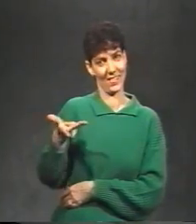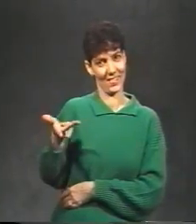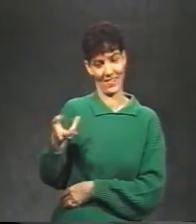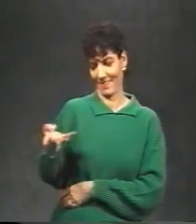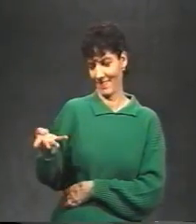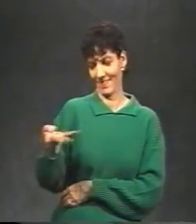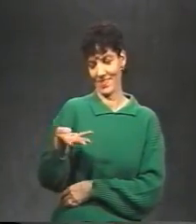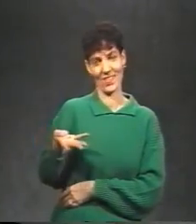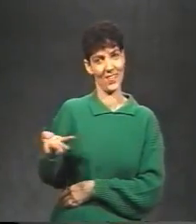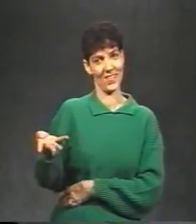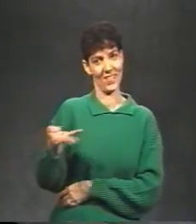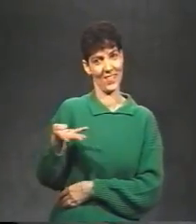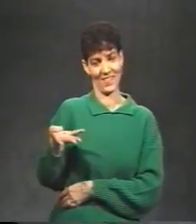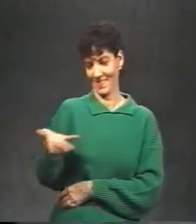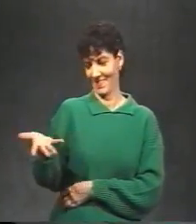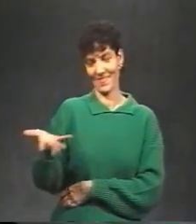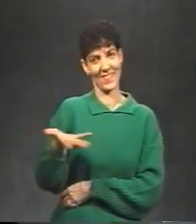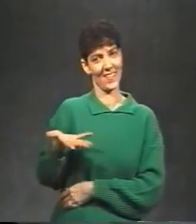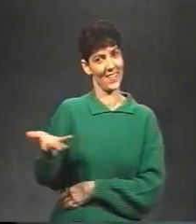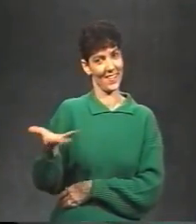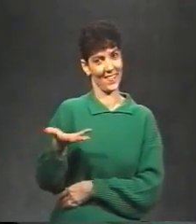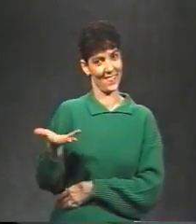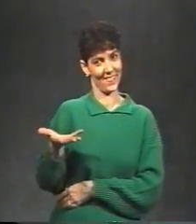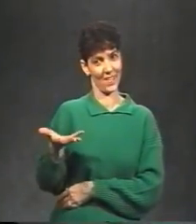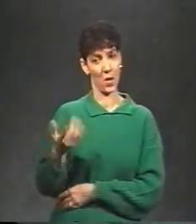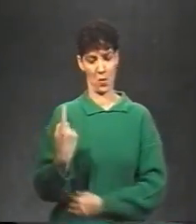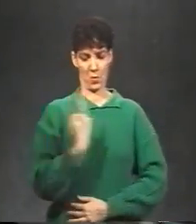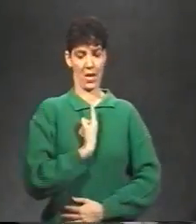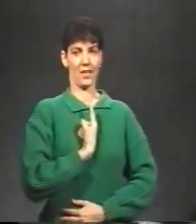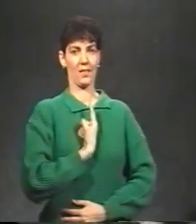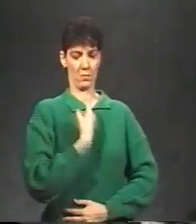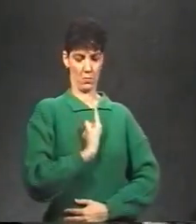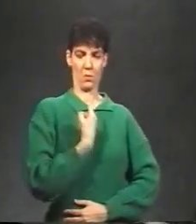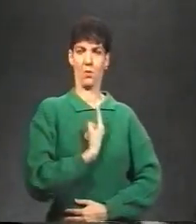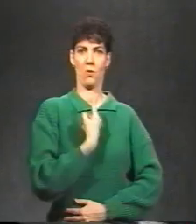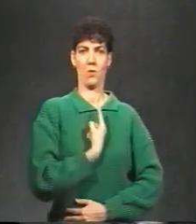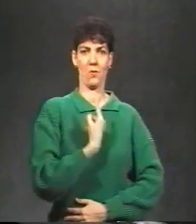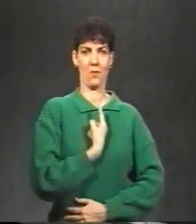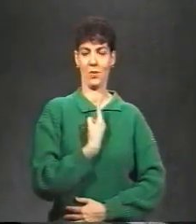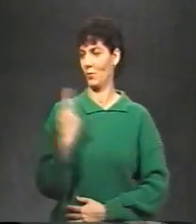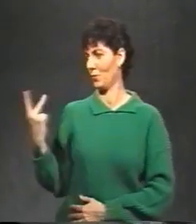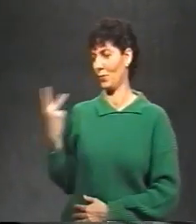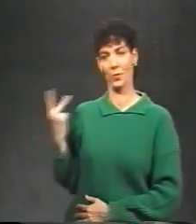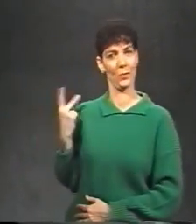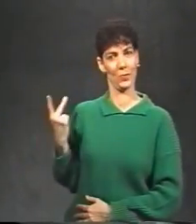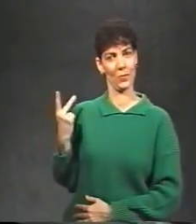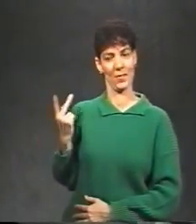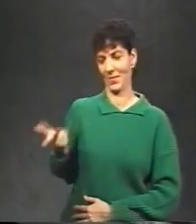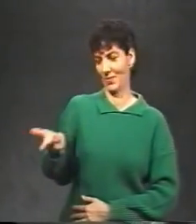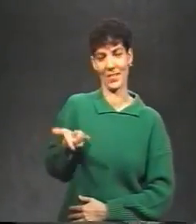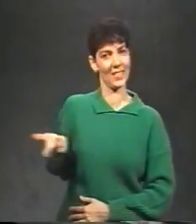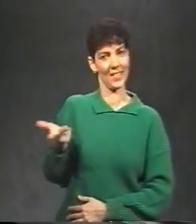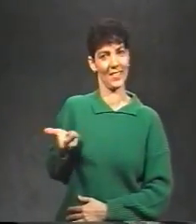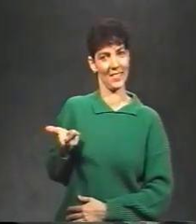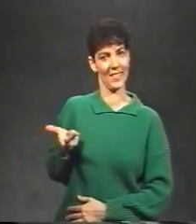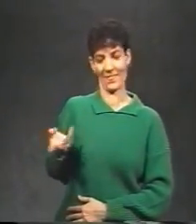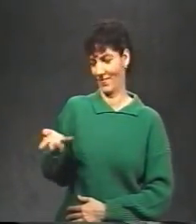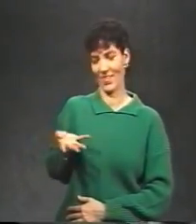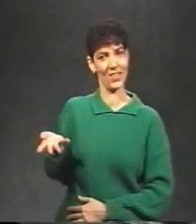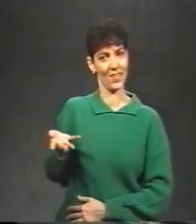palm faces upward for 2, 3, 4, and 5 when the signer is not included, and faces the side